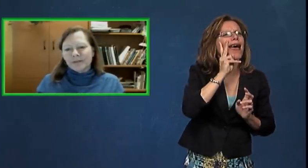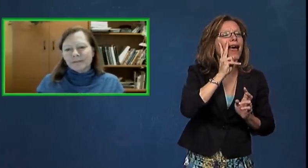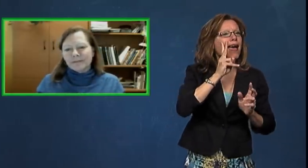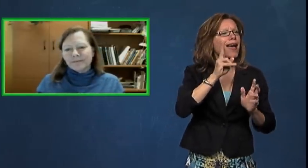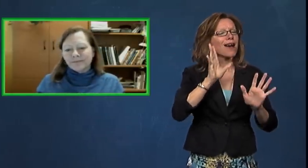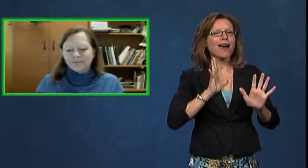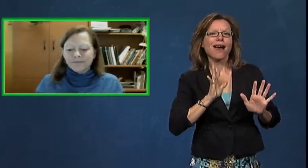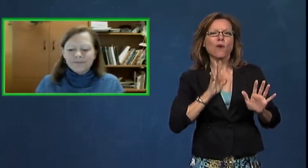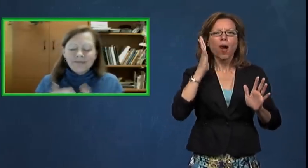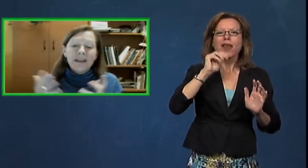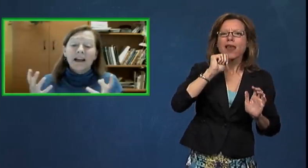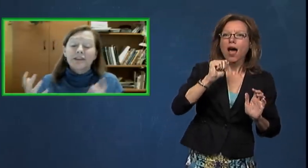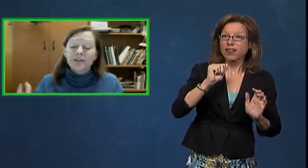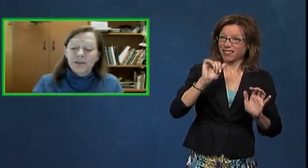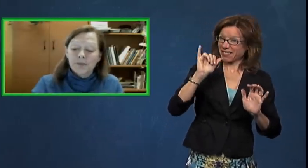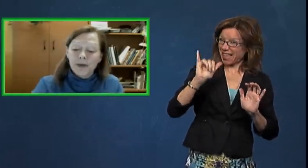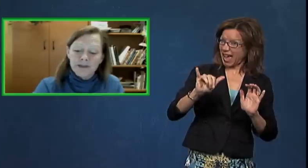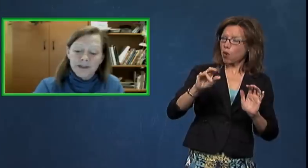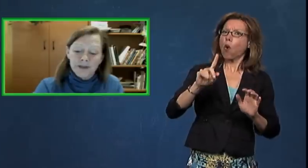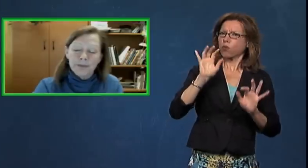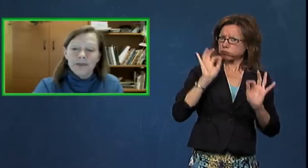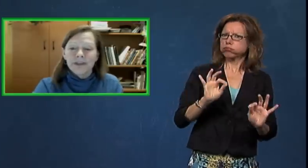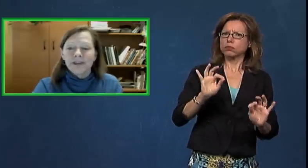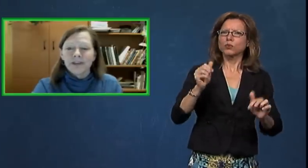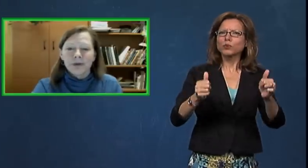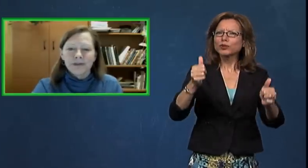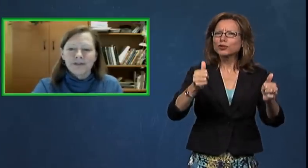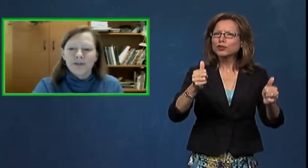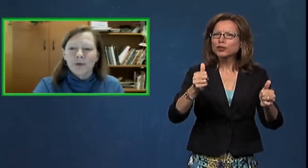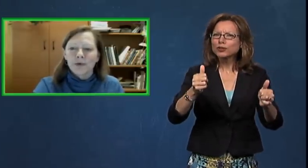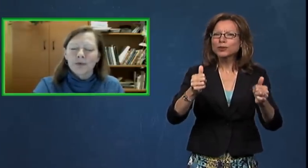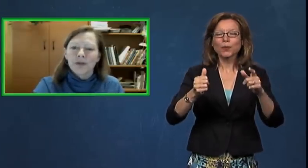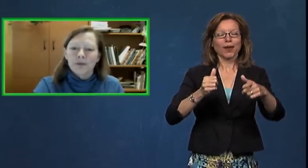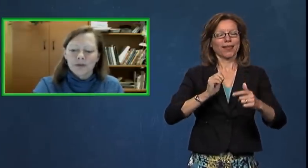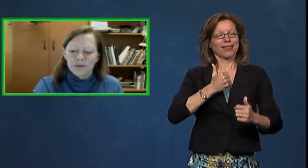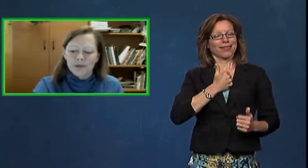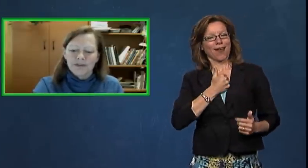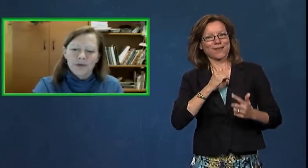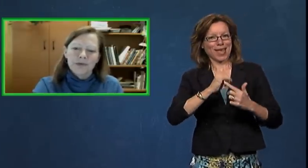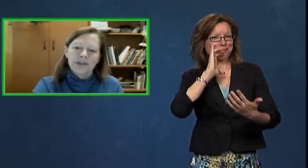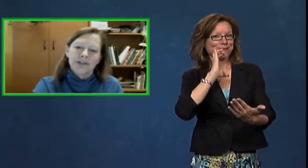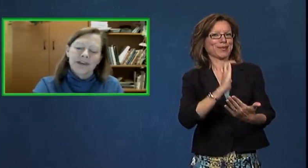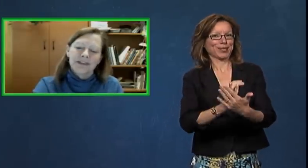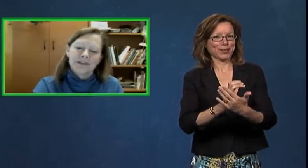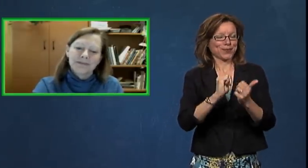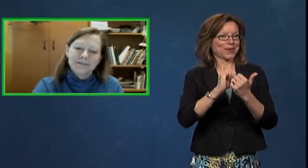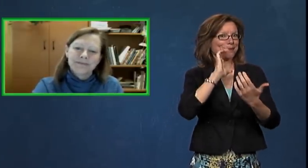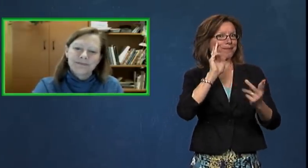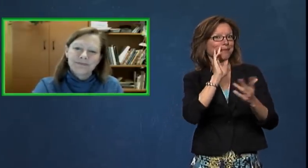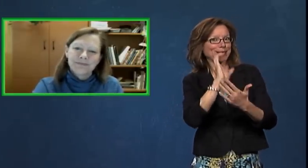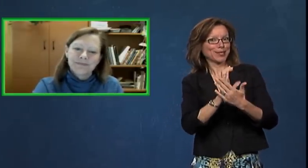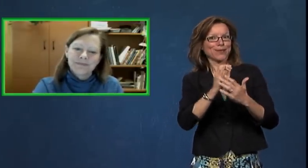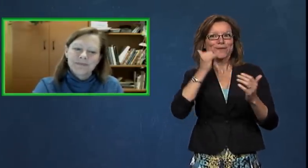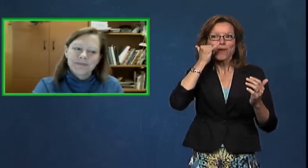interpreters? I just couldn't pass up the great photo with the people with the phones on their heads.